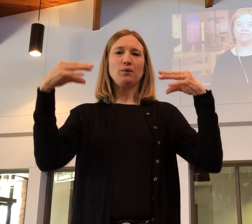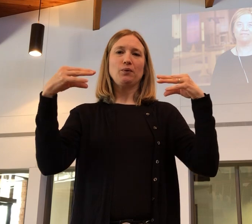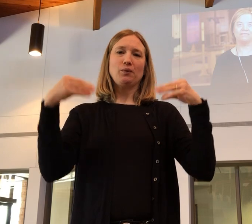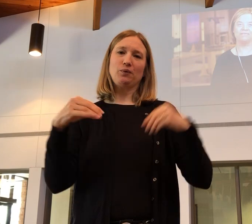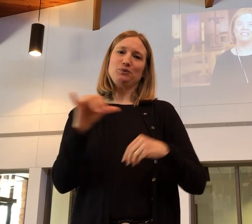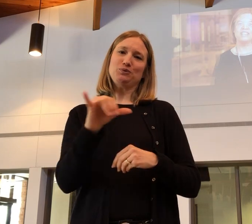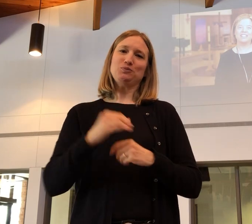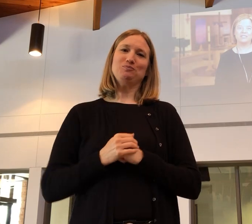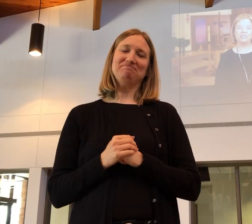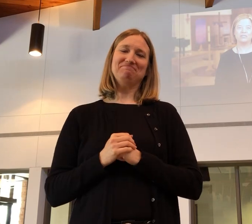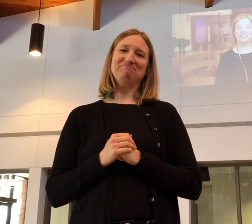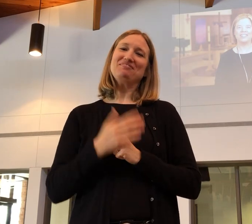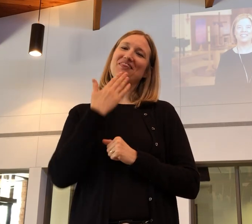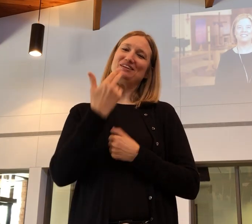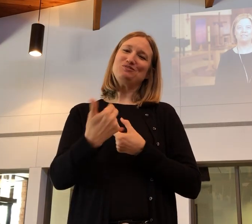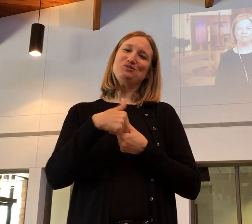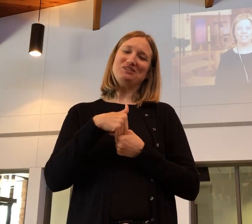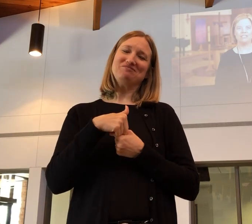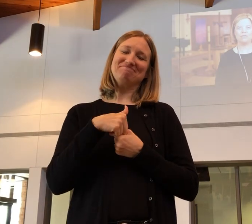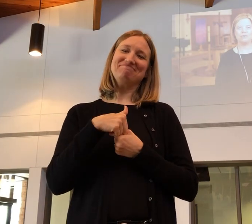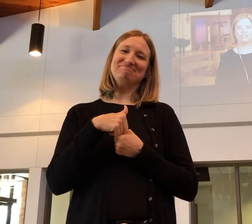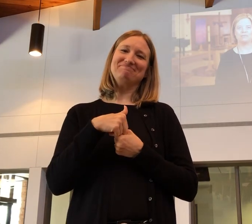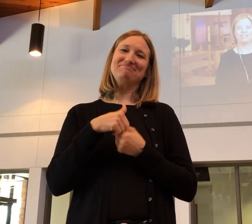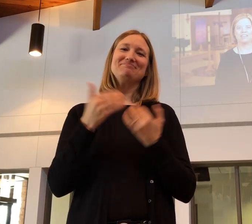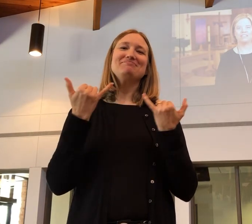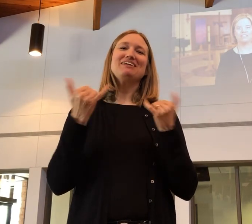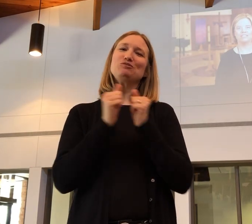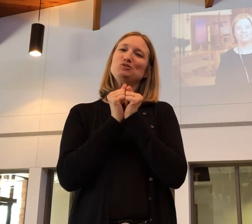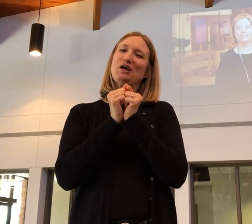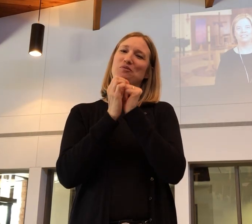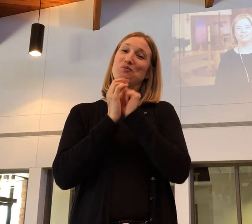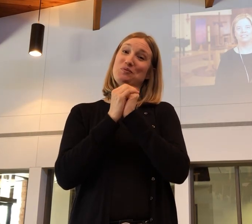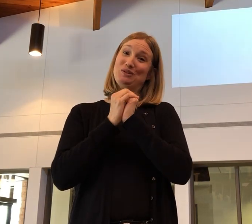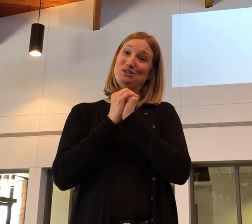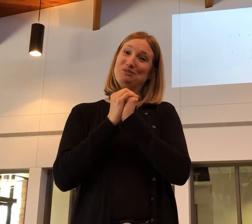well. Thanks for joining us. Let's go worship together.